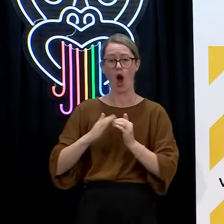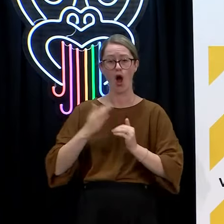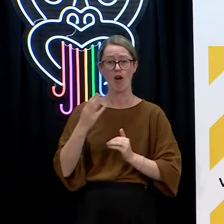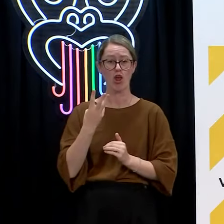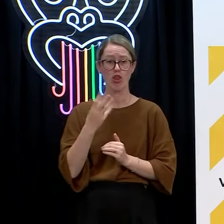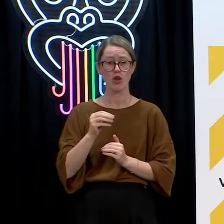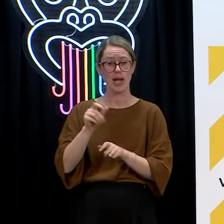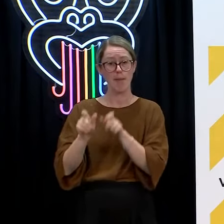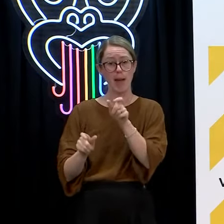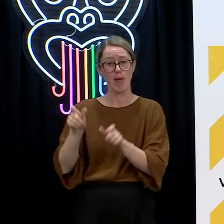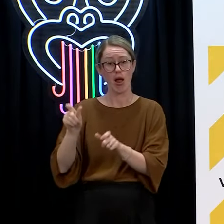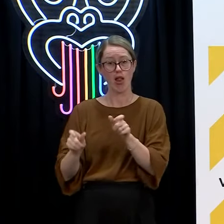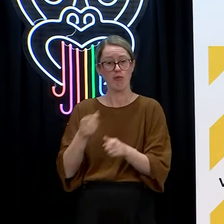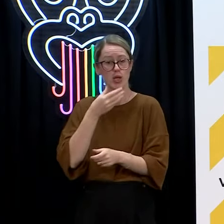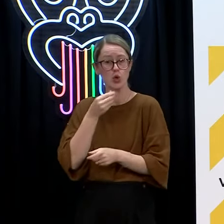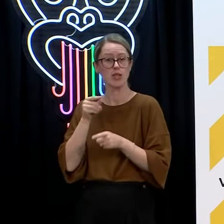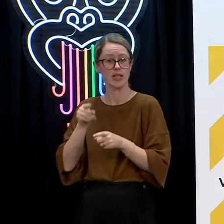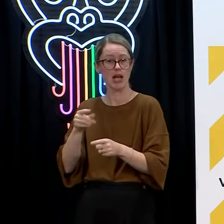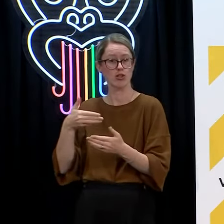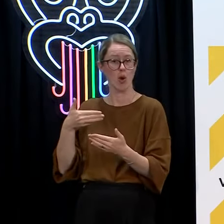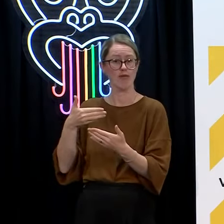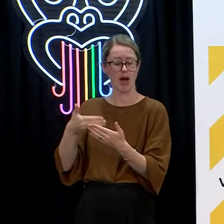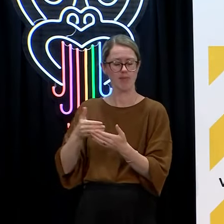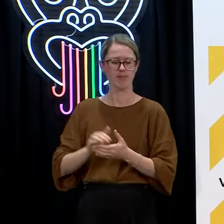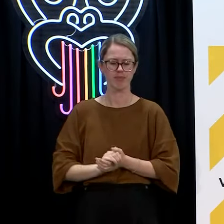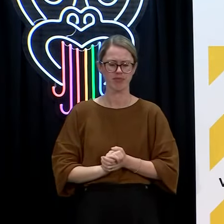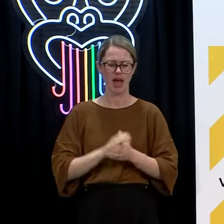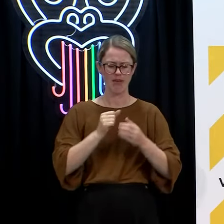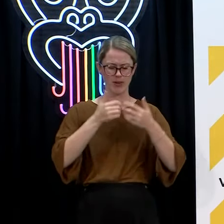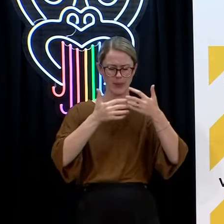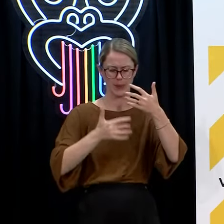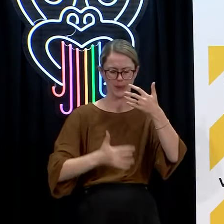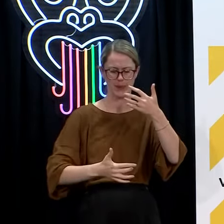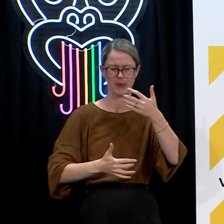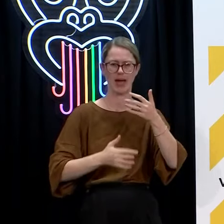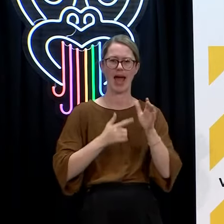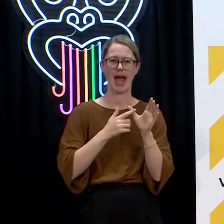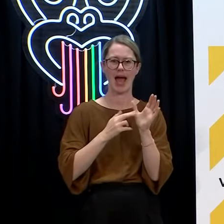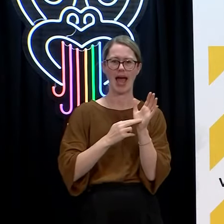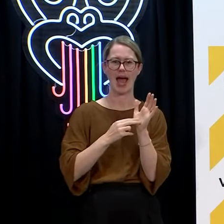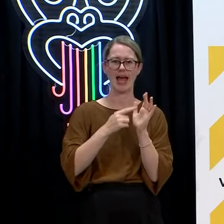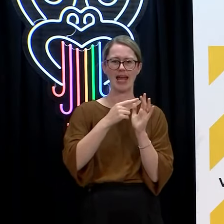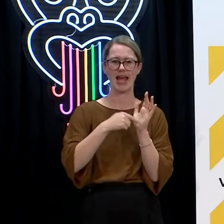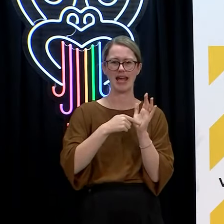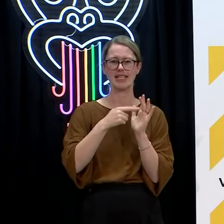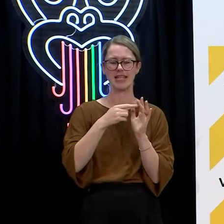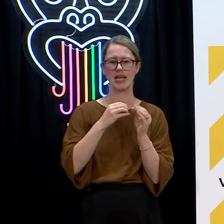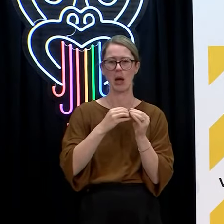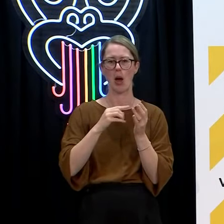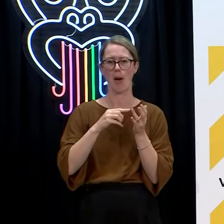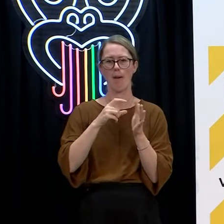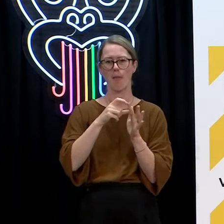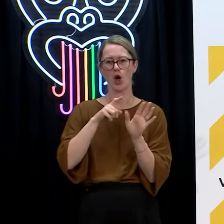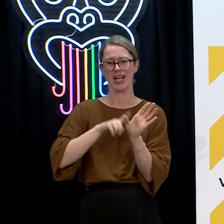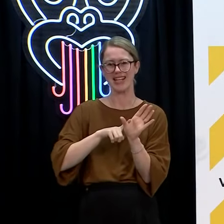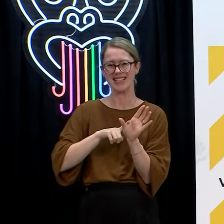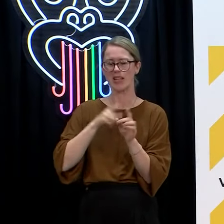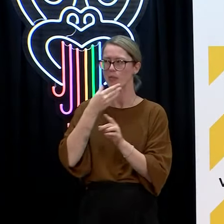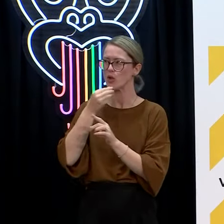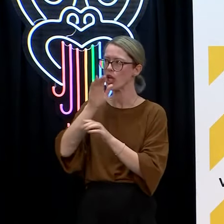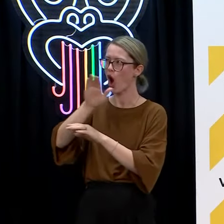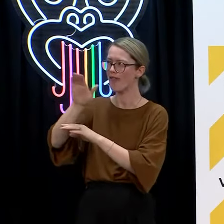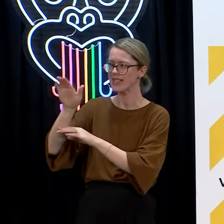an exceptions-based process. There are several other monoclonal antibodies in trials or approved overseas under